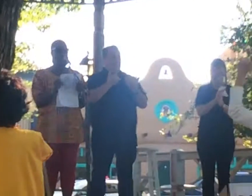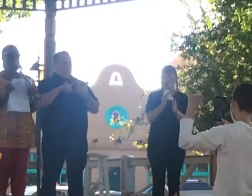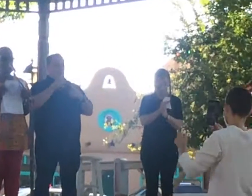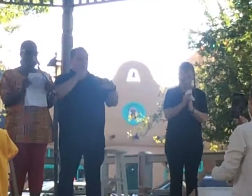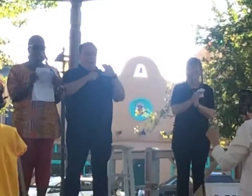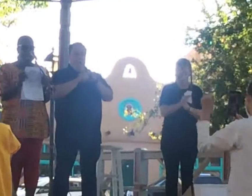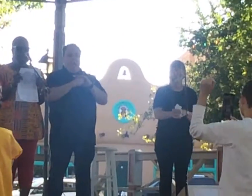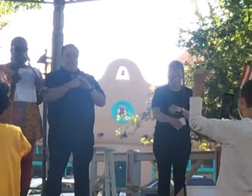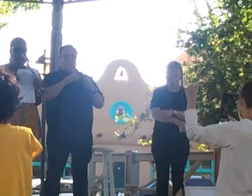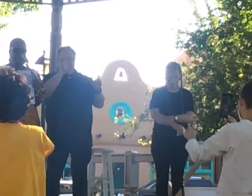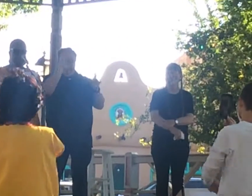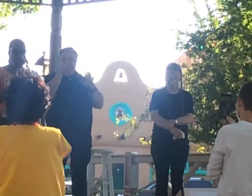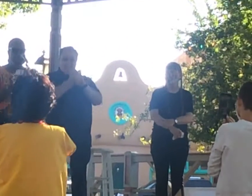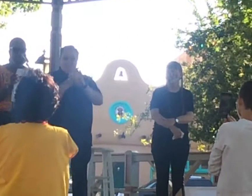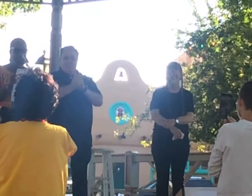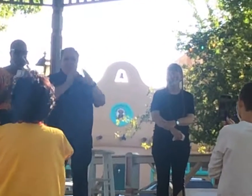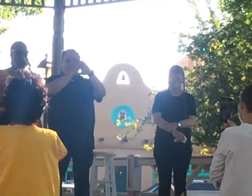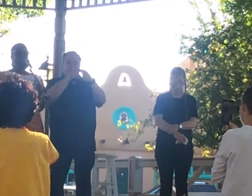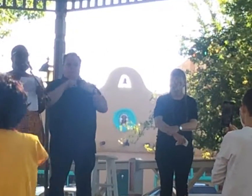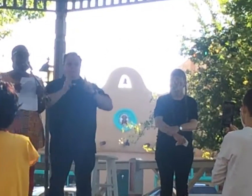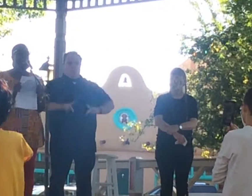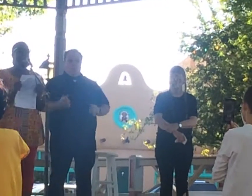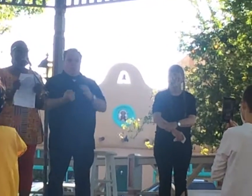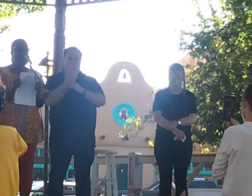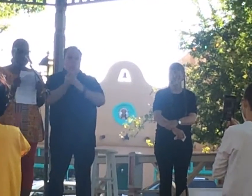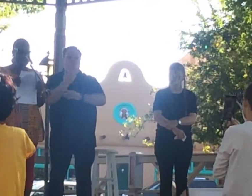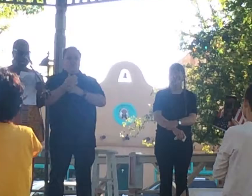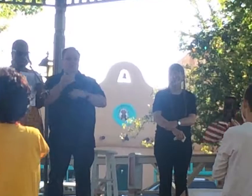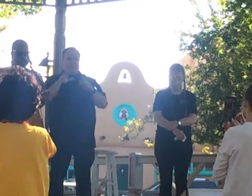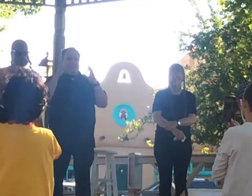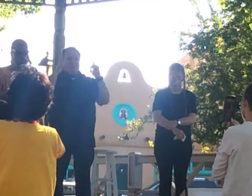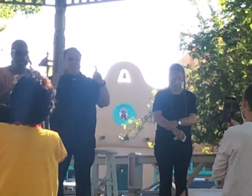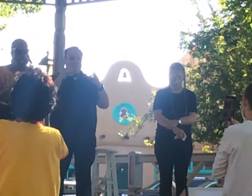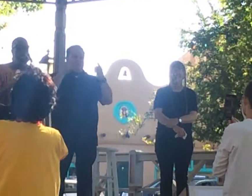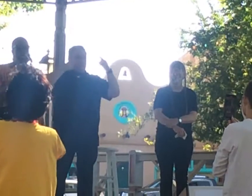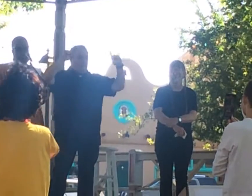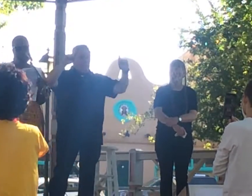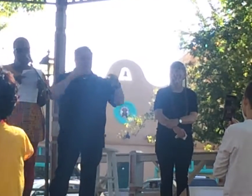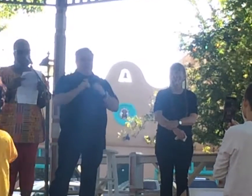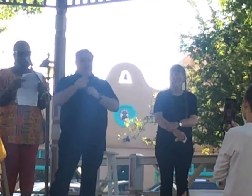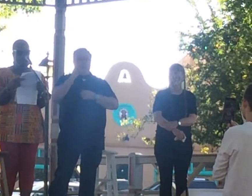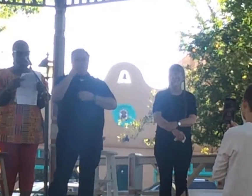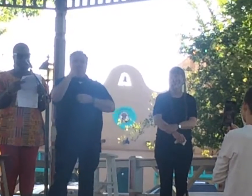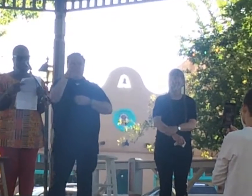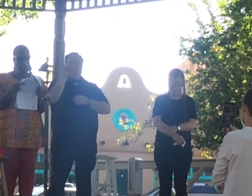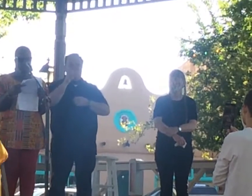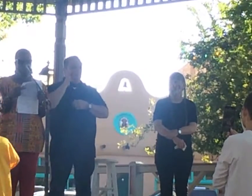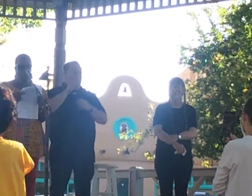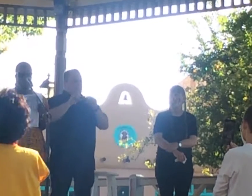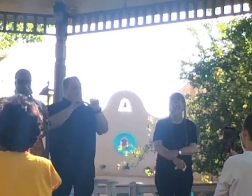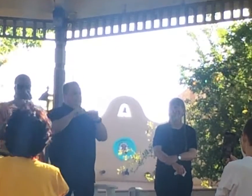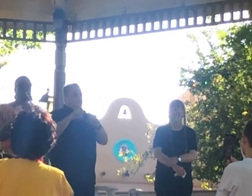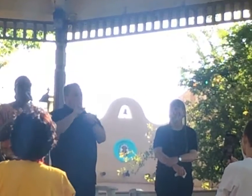the injustice and the obstacles to personal growth and academic success. HU Cares will continue